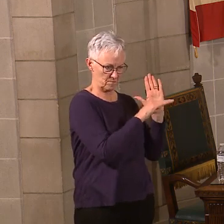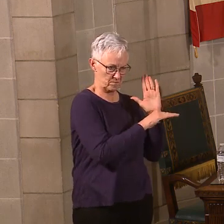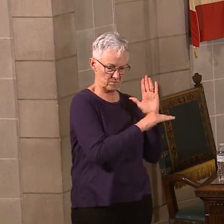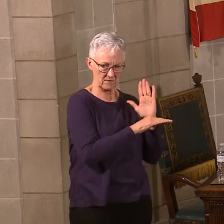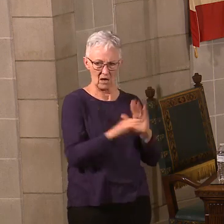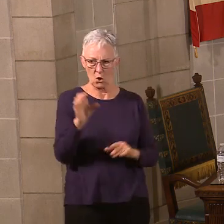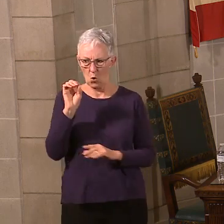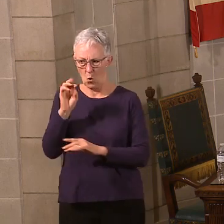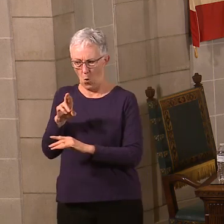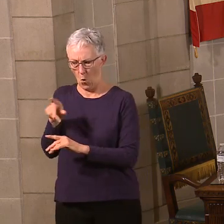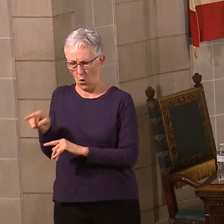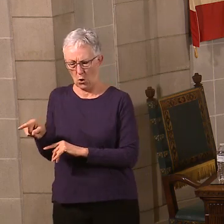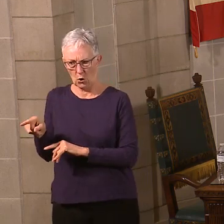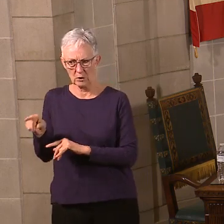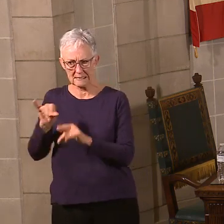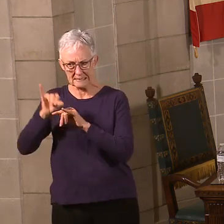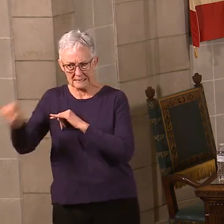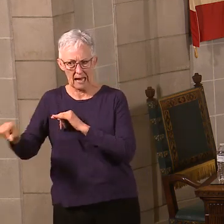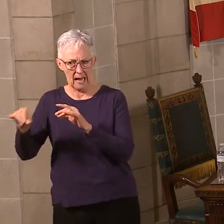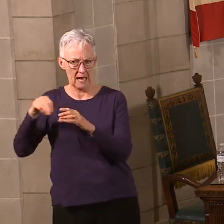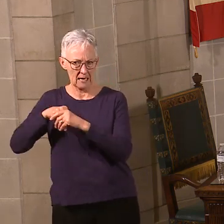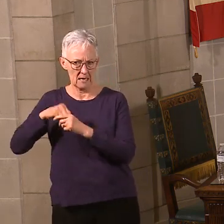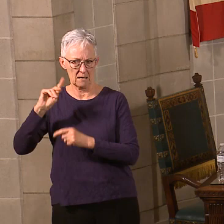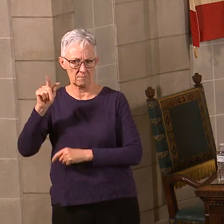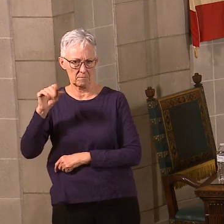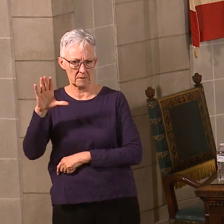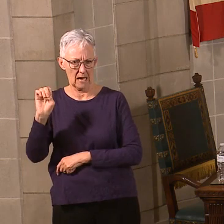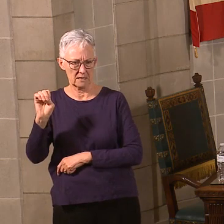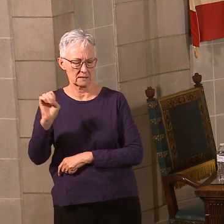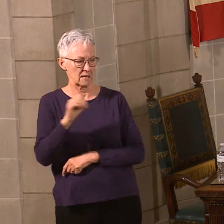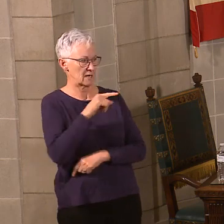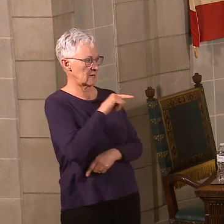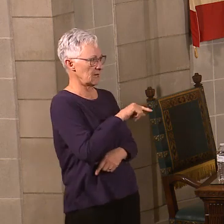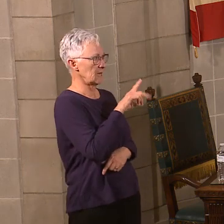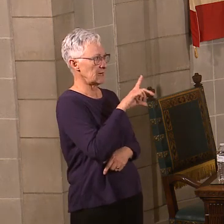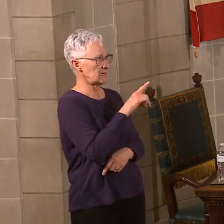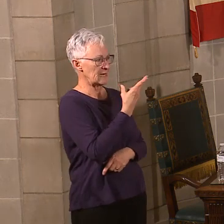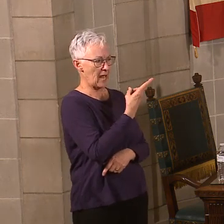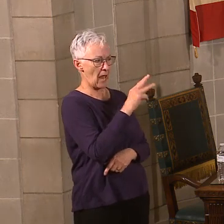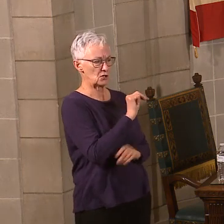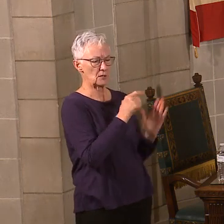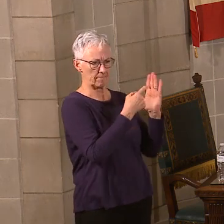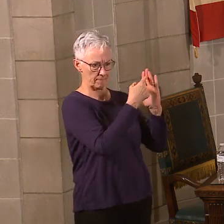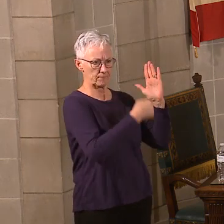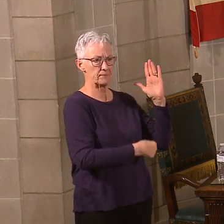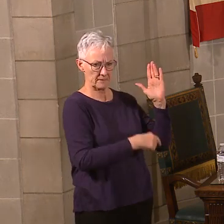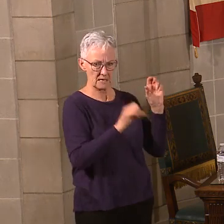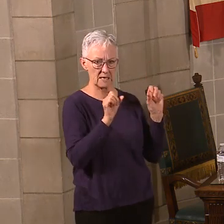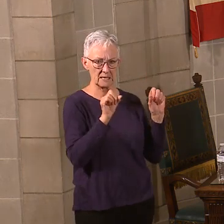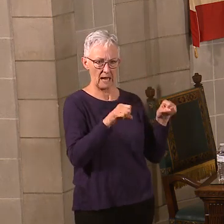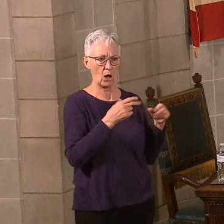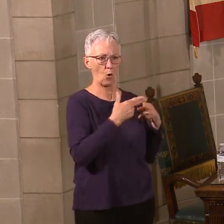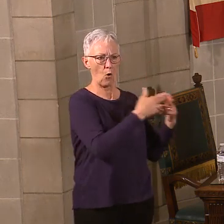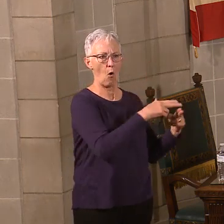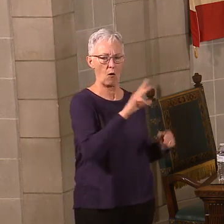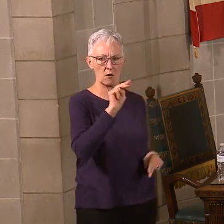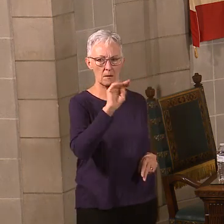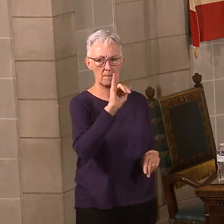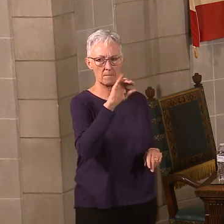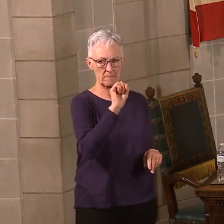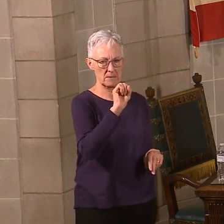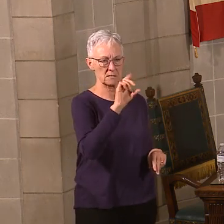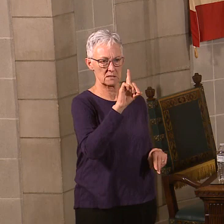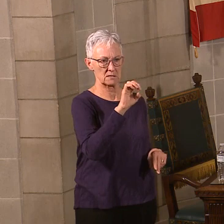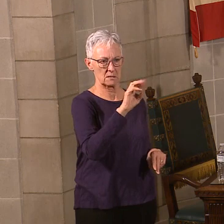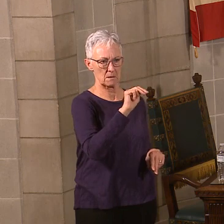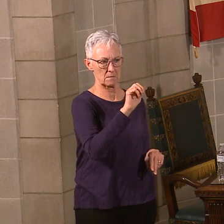enforceable by law. It's a misdemeanor violation. Depending on how those stay-at-home orders are written, they're executive orders, they may or may